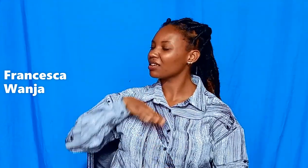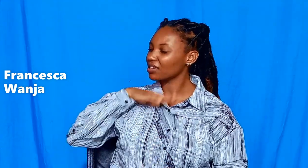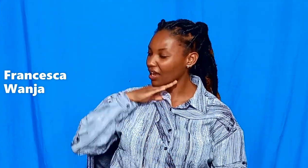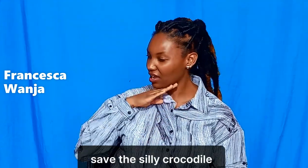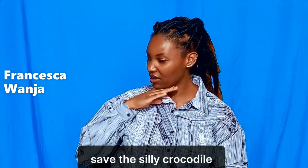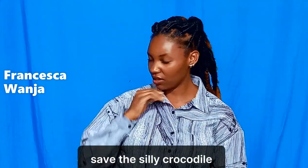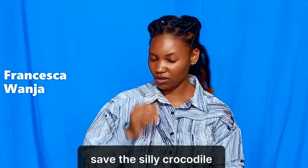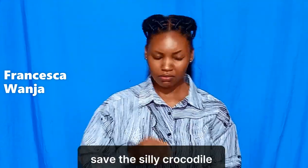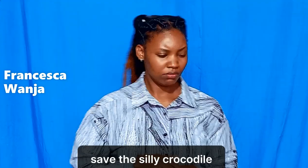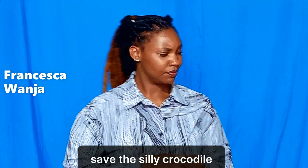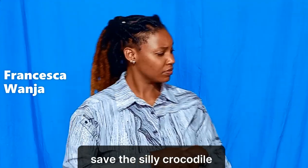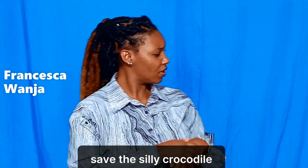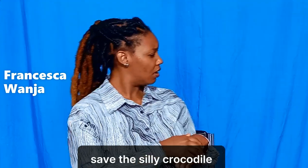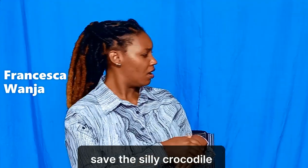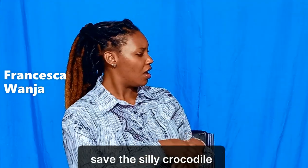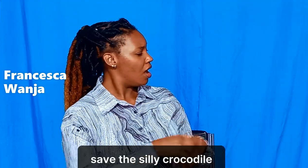Said the silly crocodile.